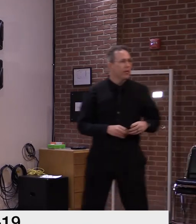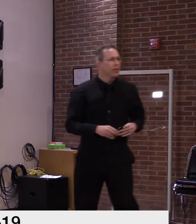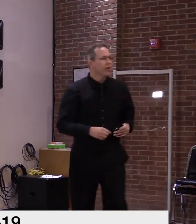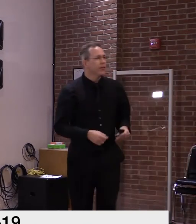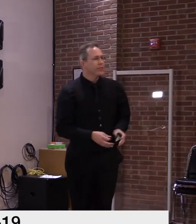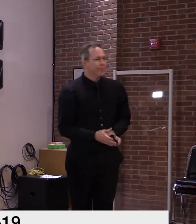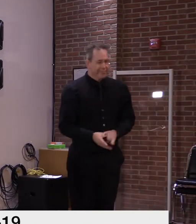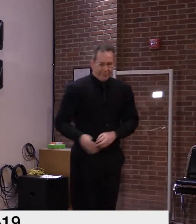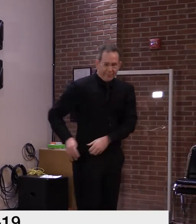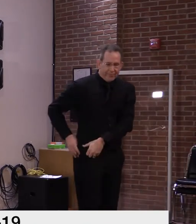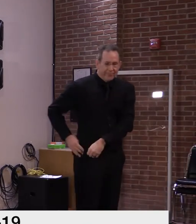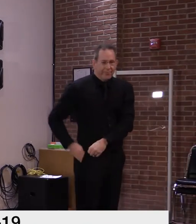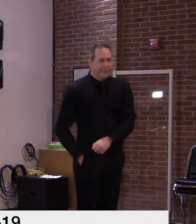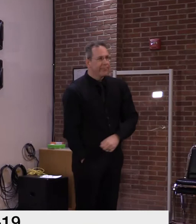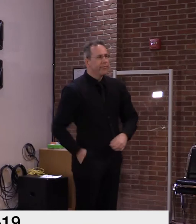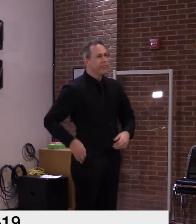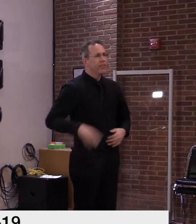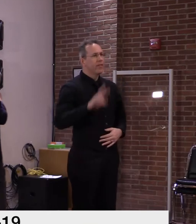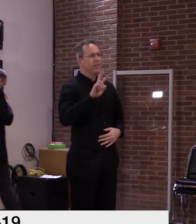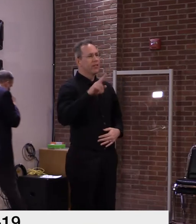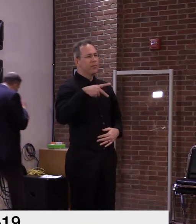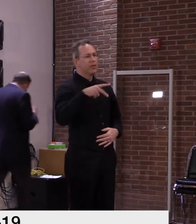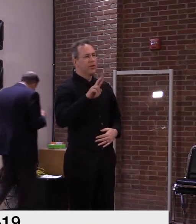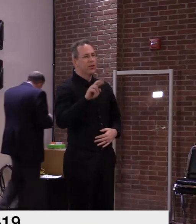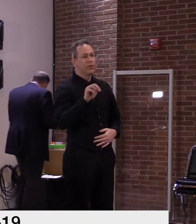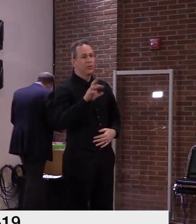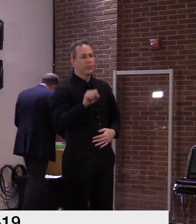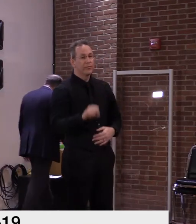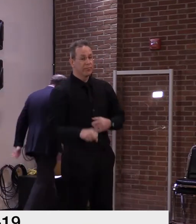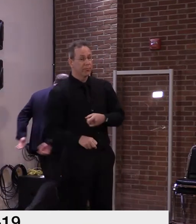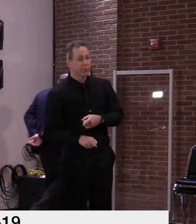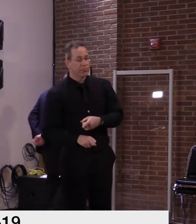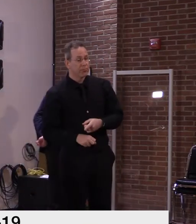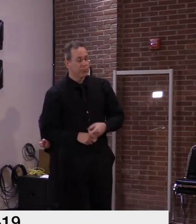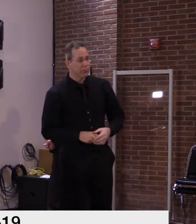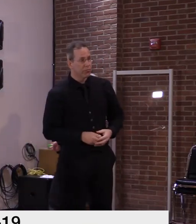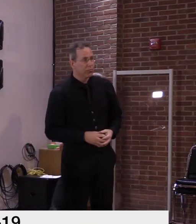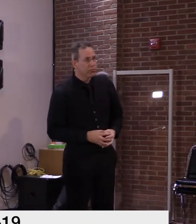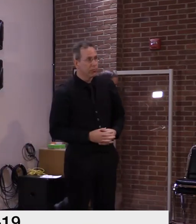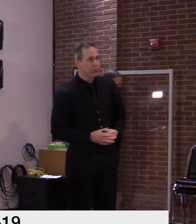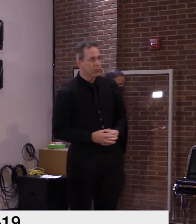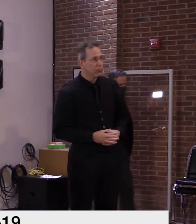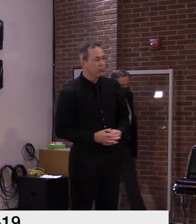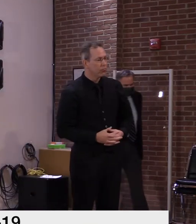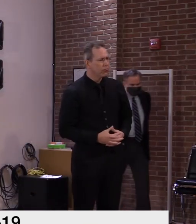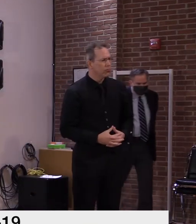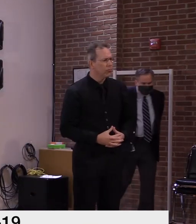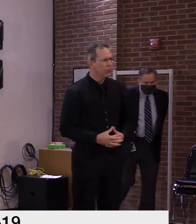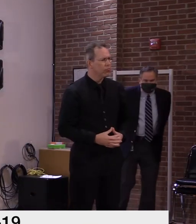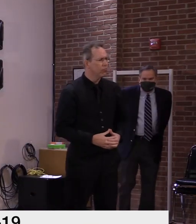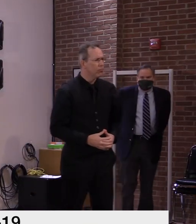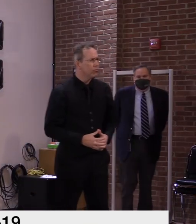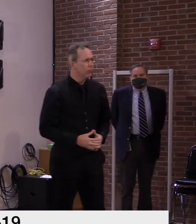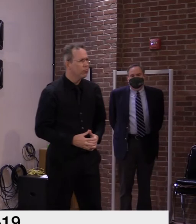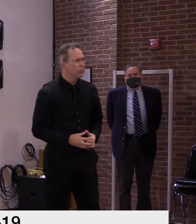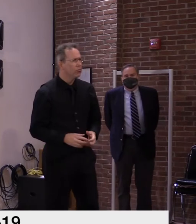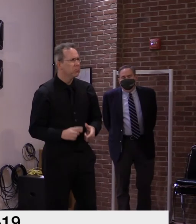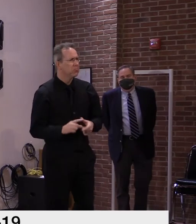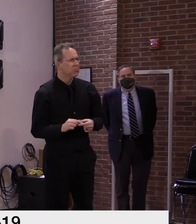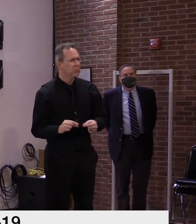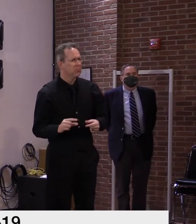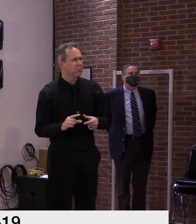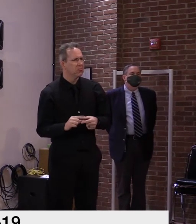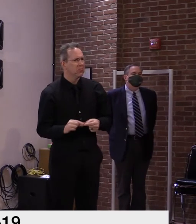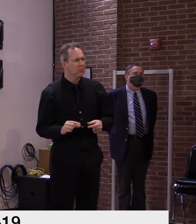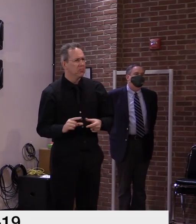Governors. The 10 names finalists for